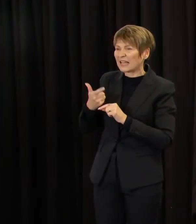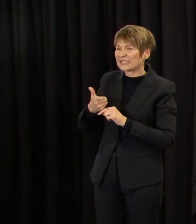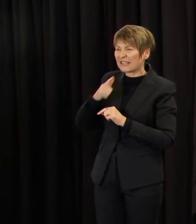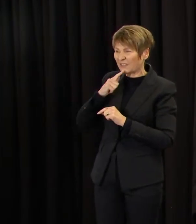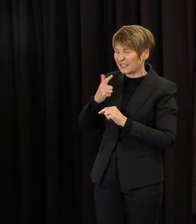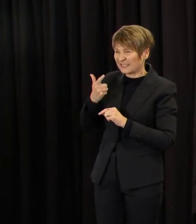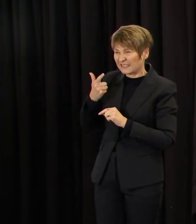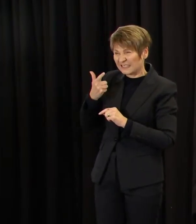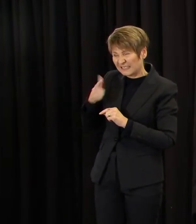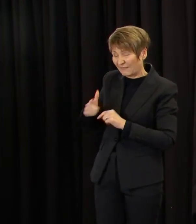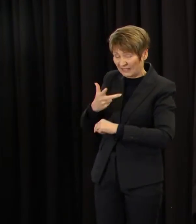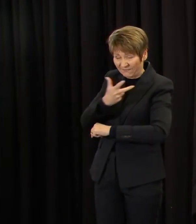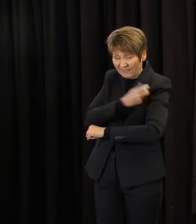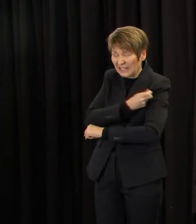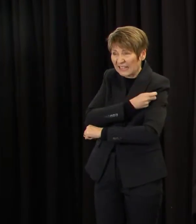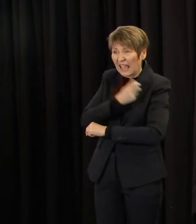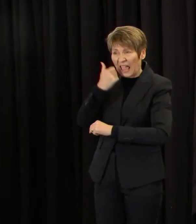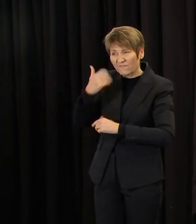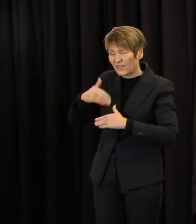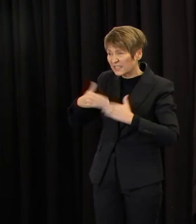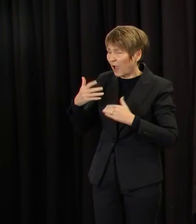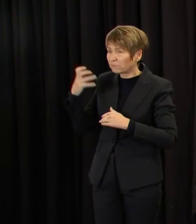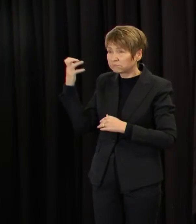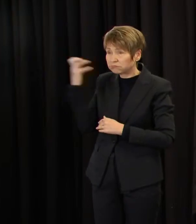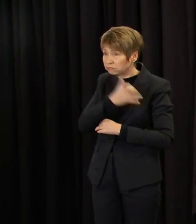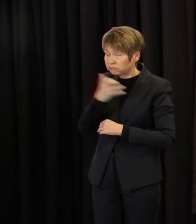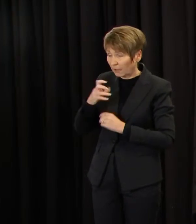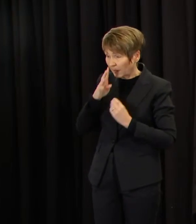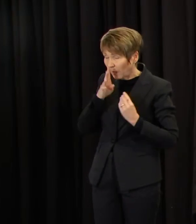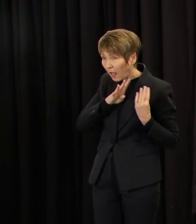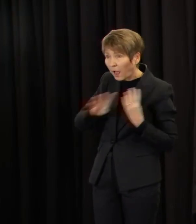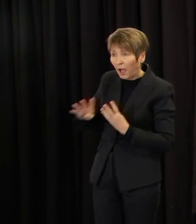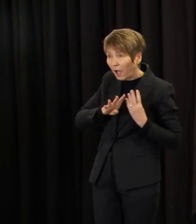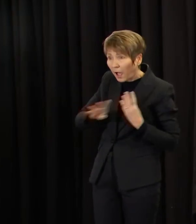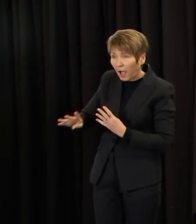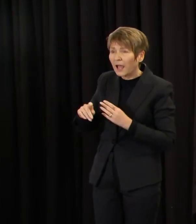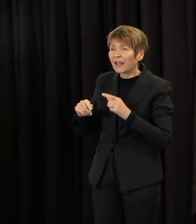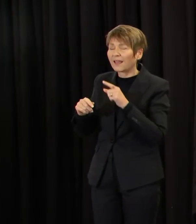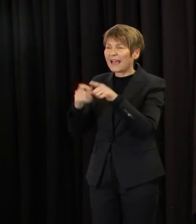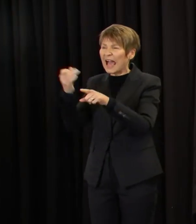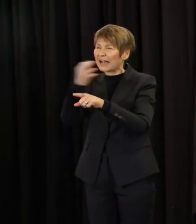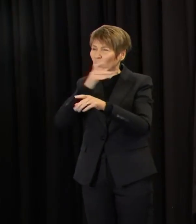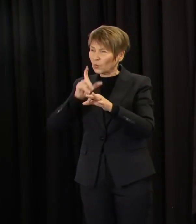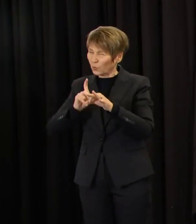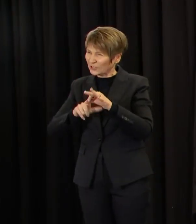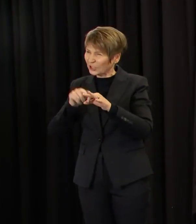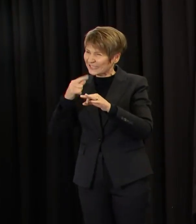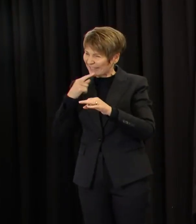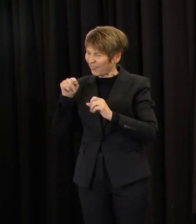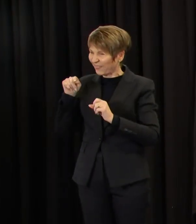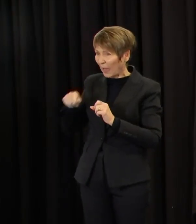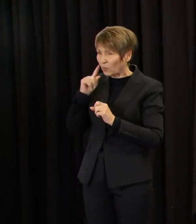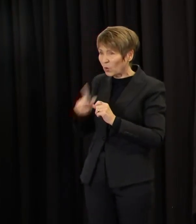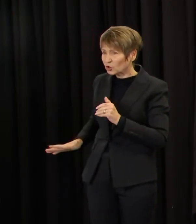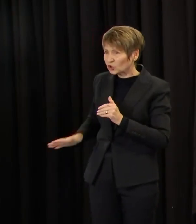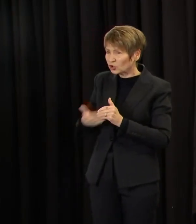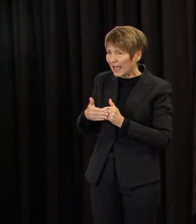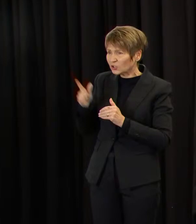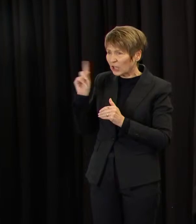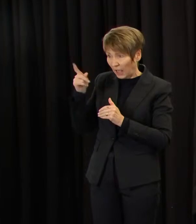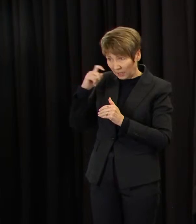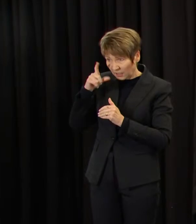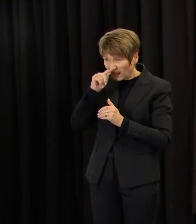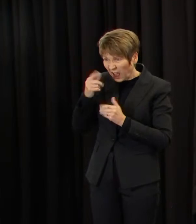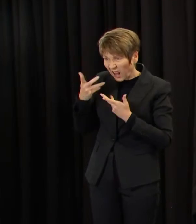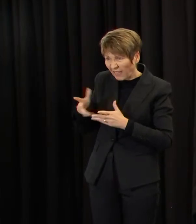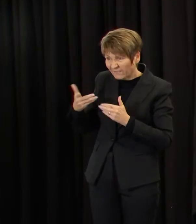looking at options to extend it, and if the demand continues to be there, then we'll keep it going. So will it be there tomorrow morning? We'll confirm that in the chair release this afternoon,